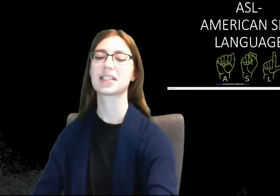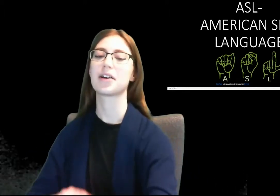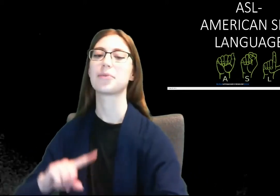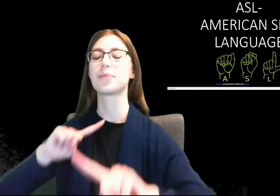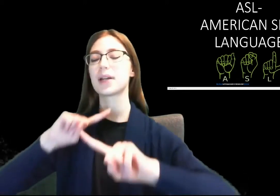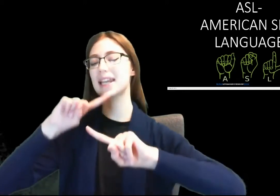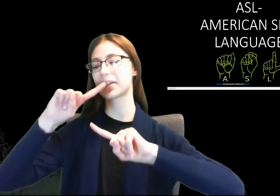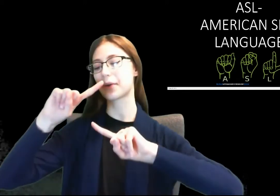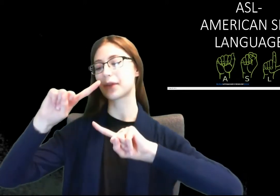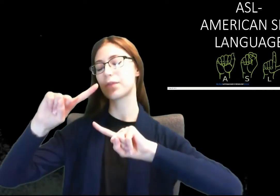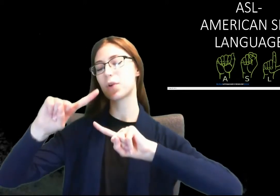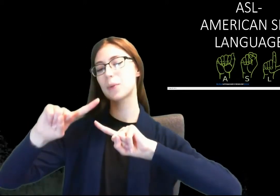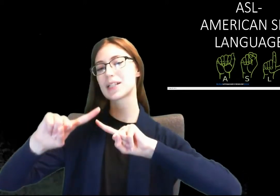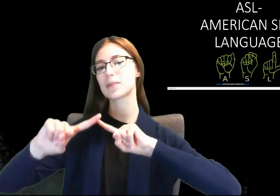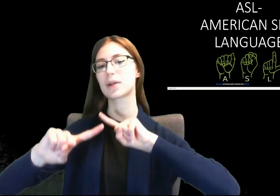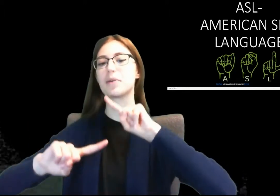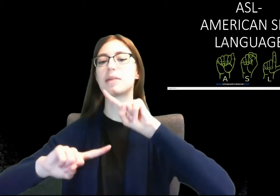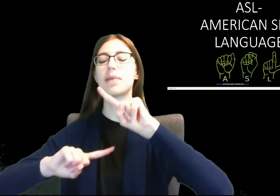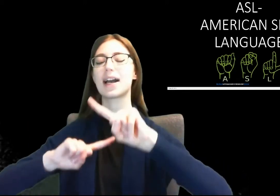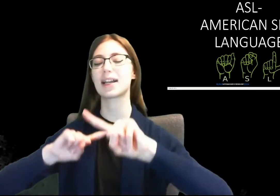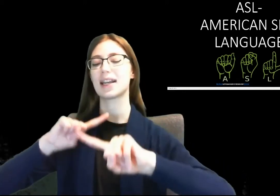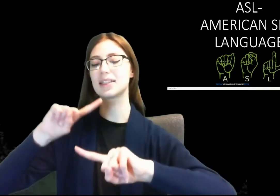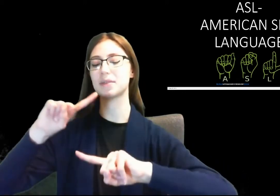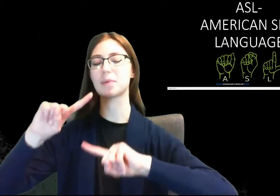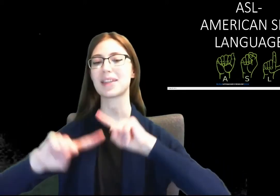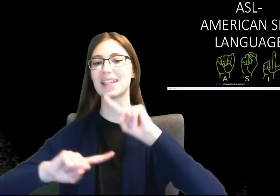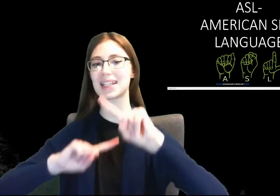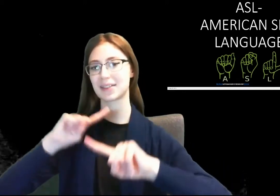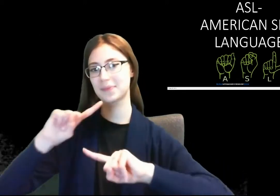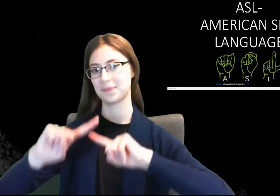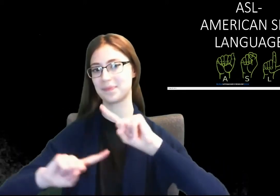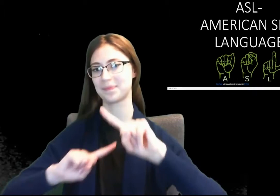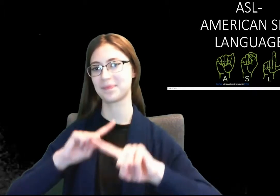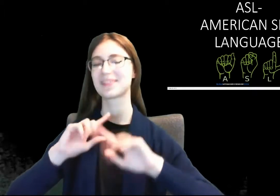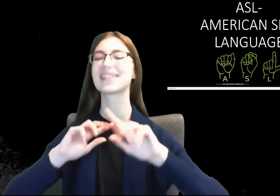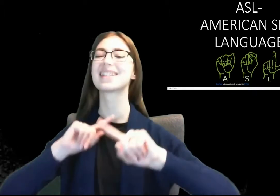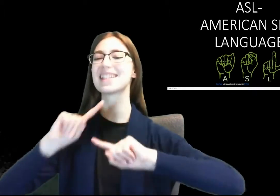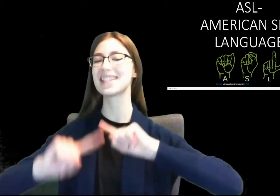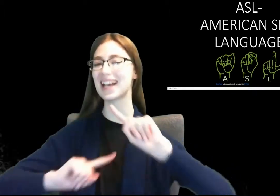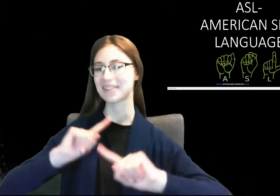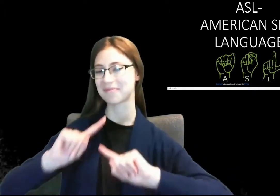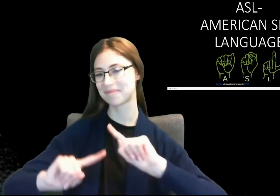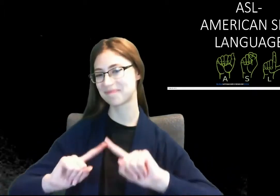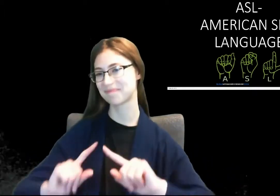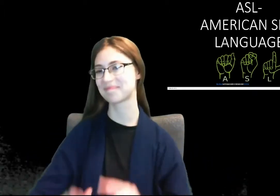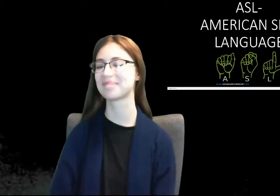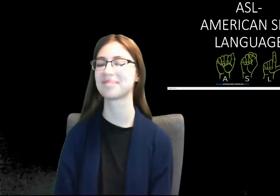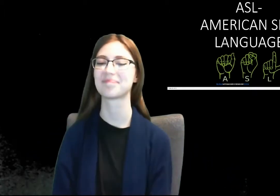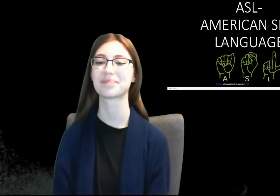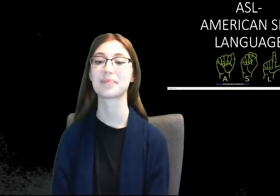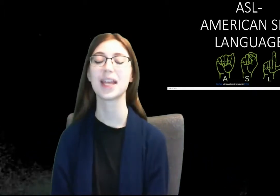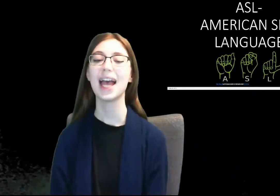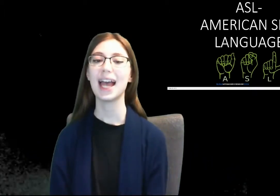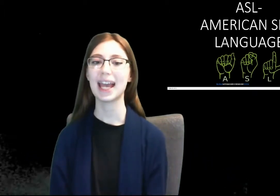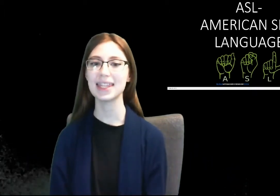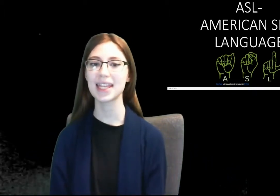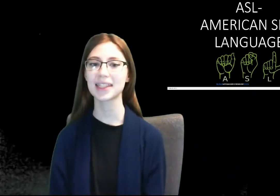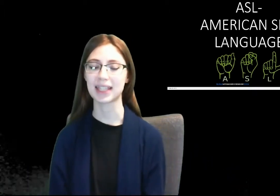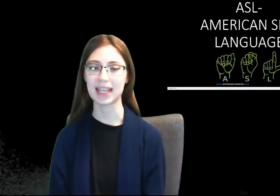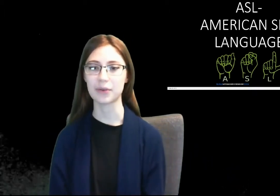So one hand going forwards, one going back, and then repeating. Sign. And then